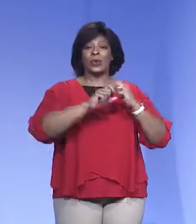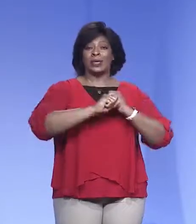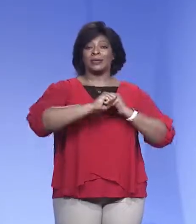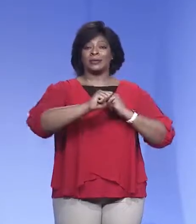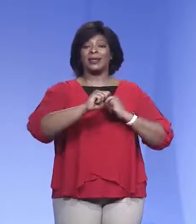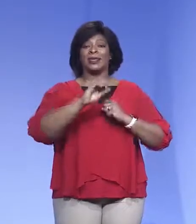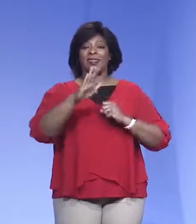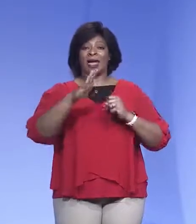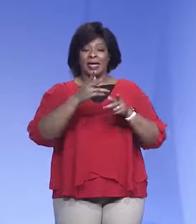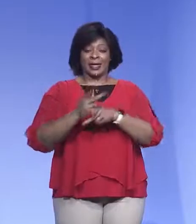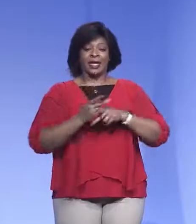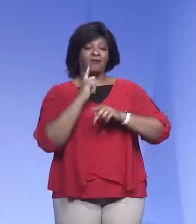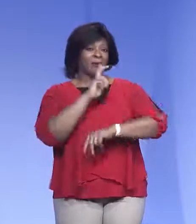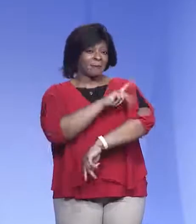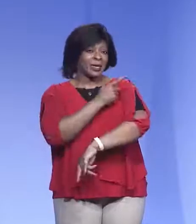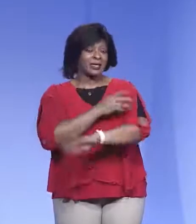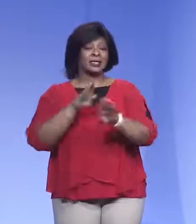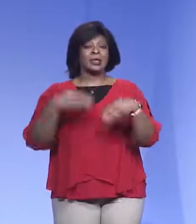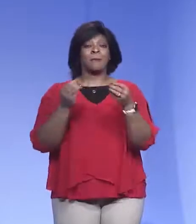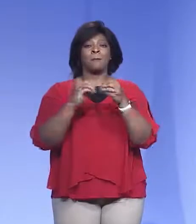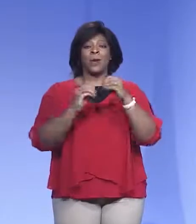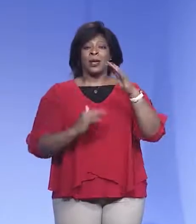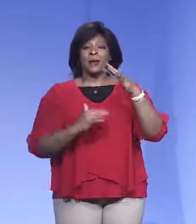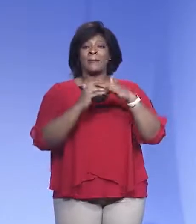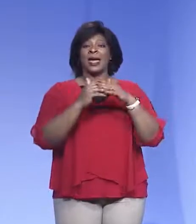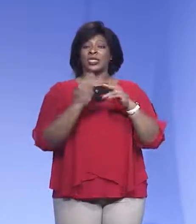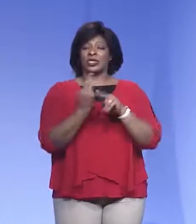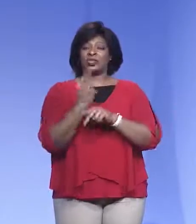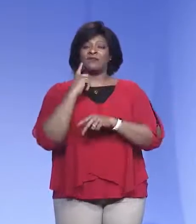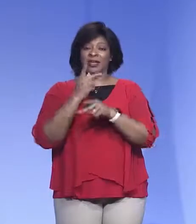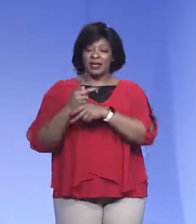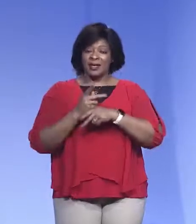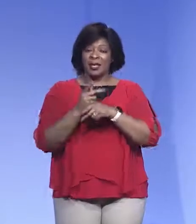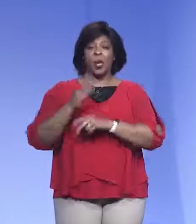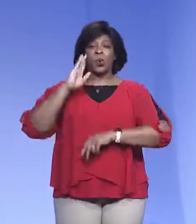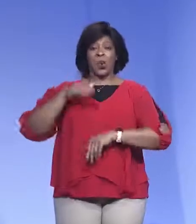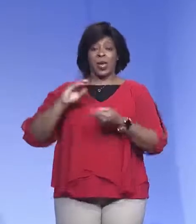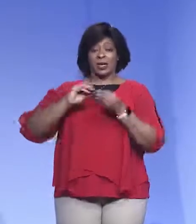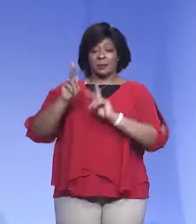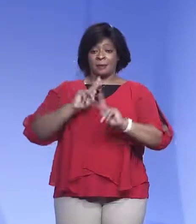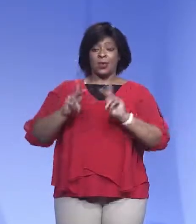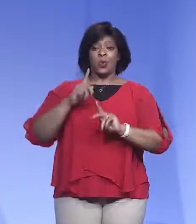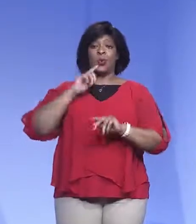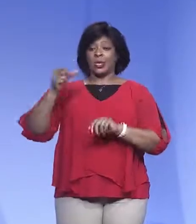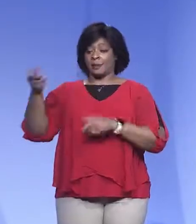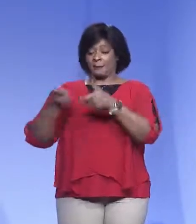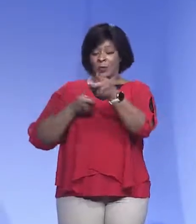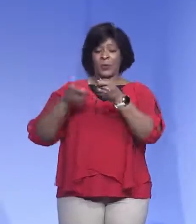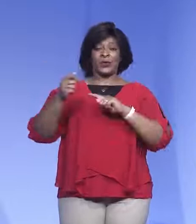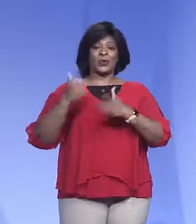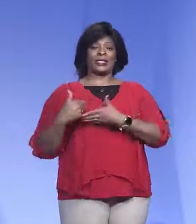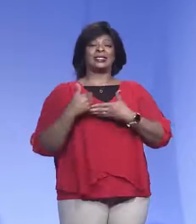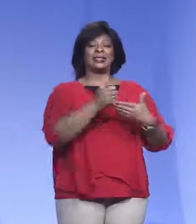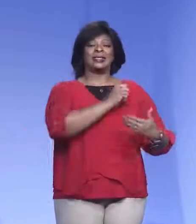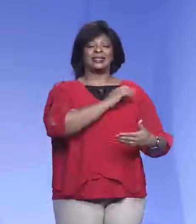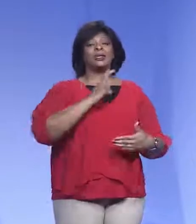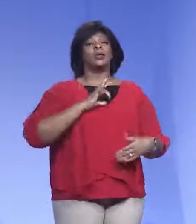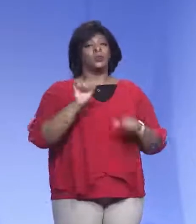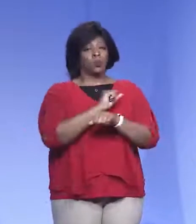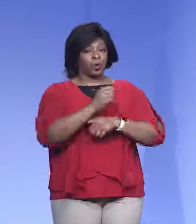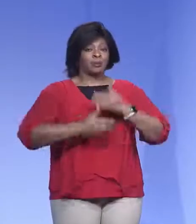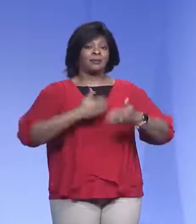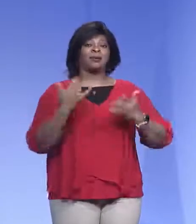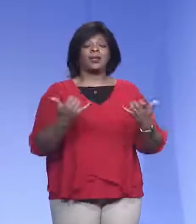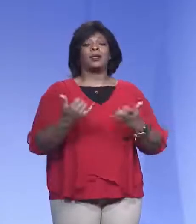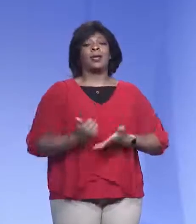the scope of care and to give more capacity for care, and knowing the number of people that we might be able to pull in, they are working now to try to